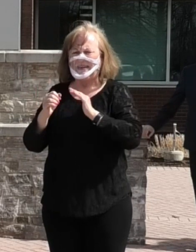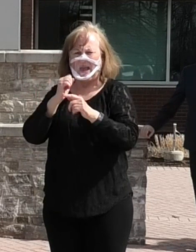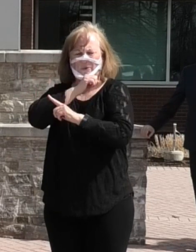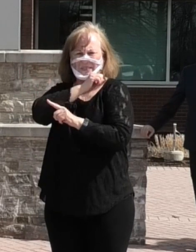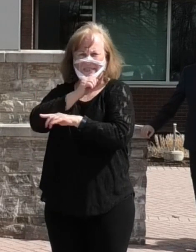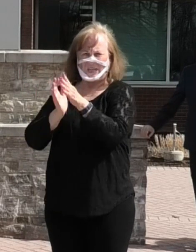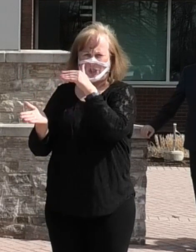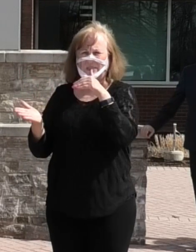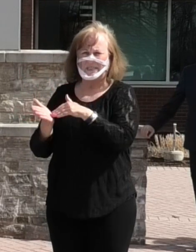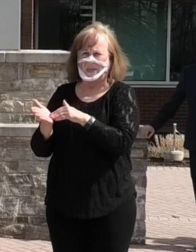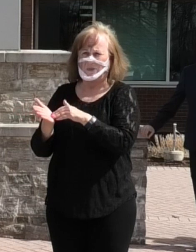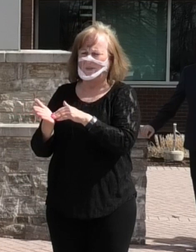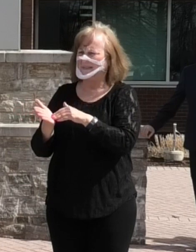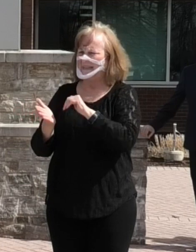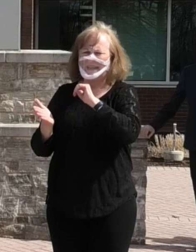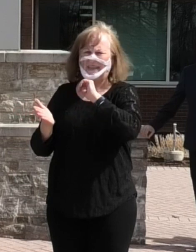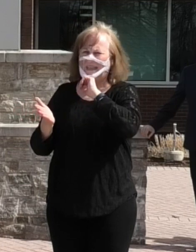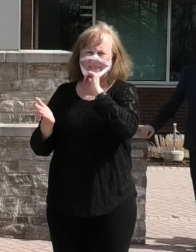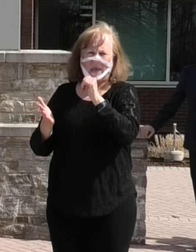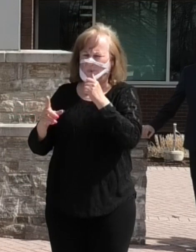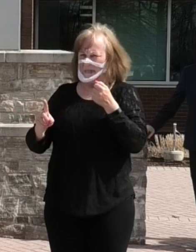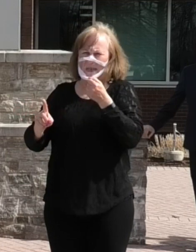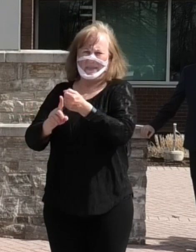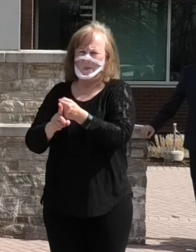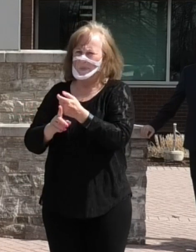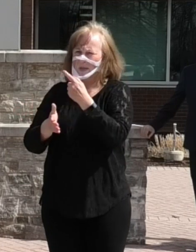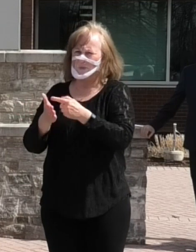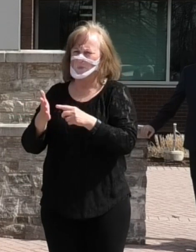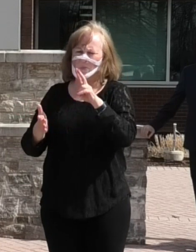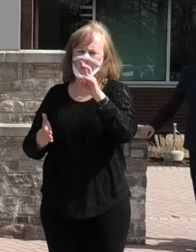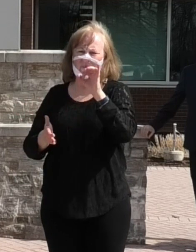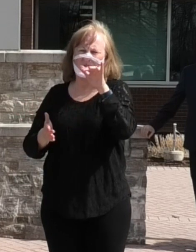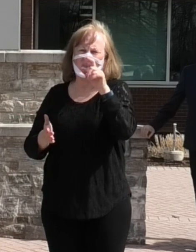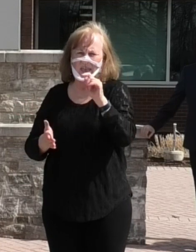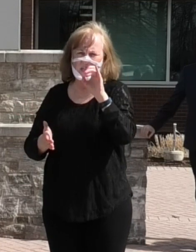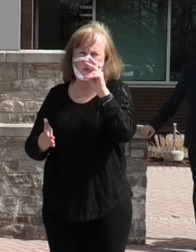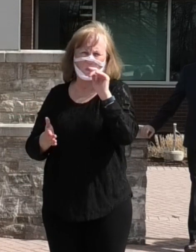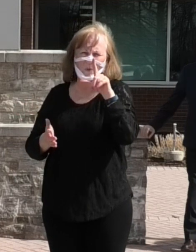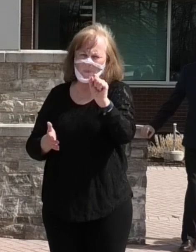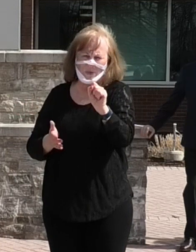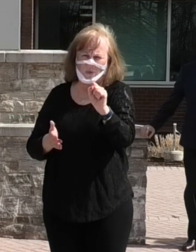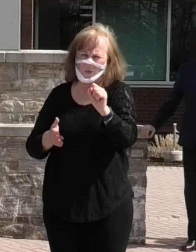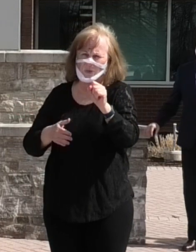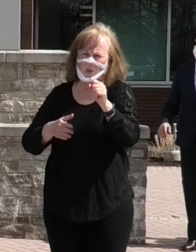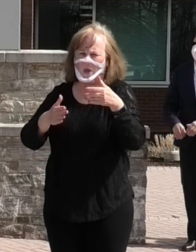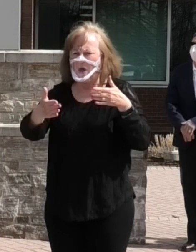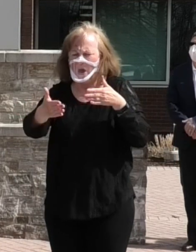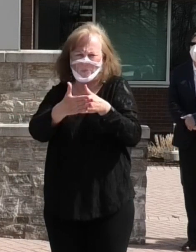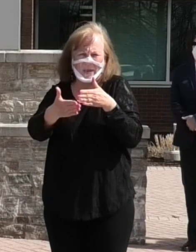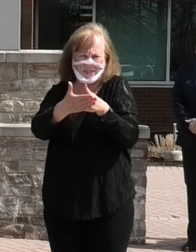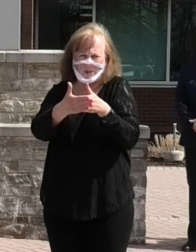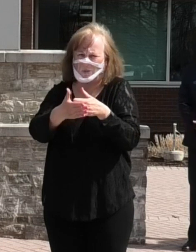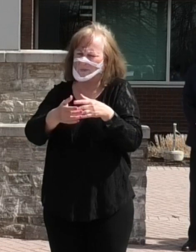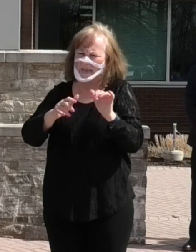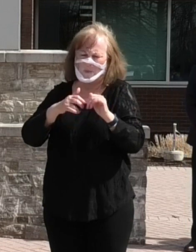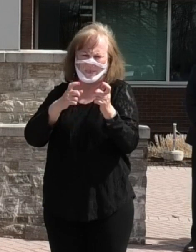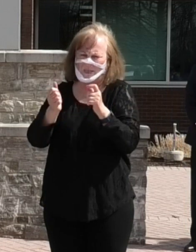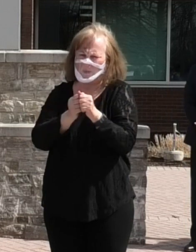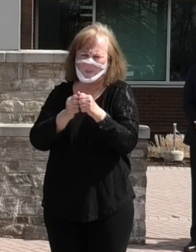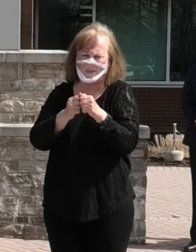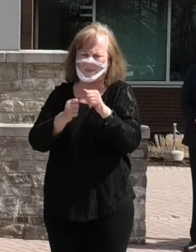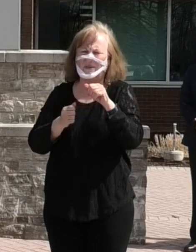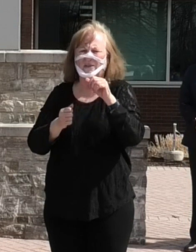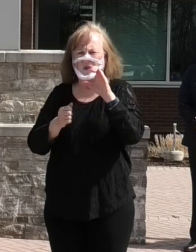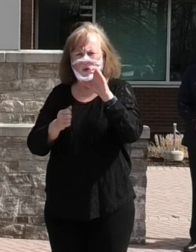detention center. That is not going to impact what violent criminals, how they're prosecuted or dealt with by